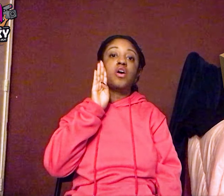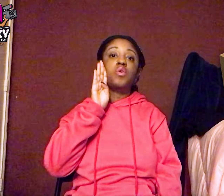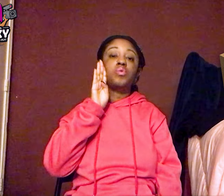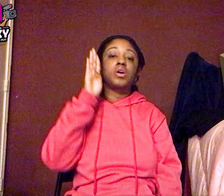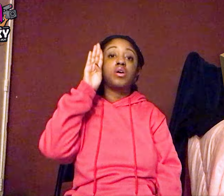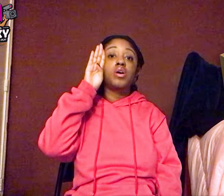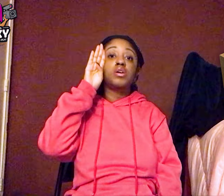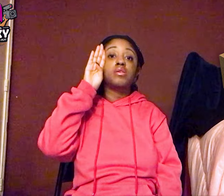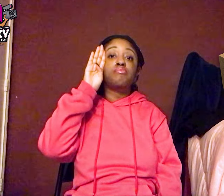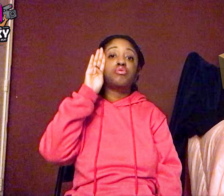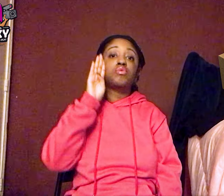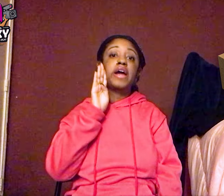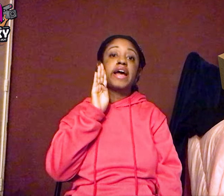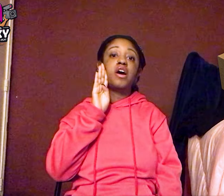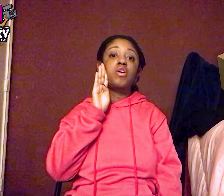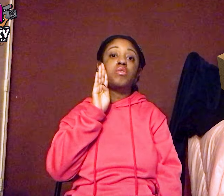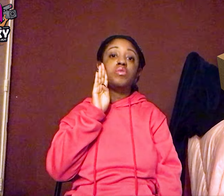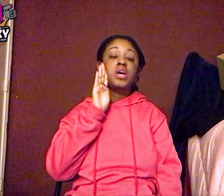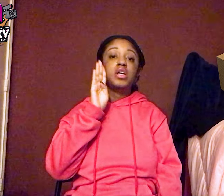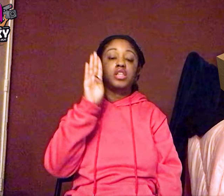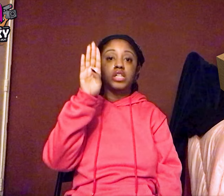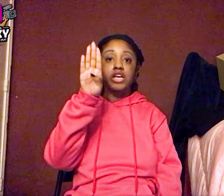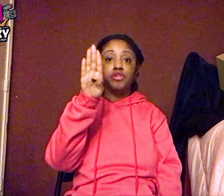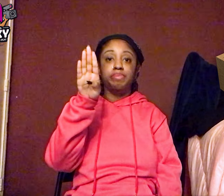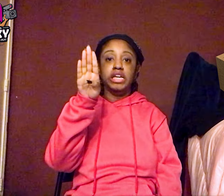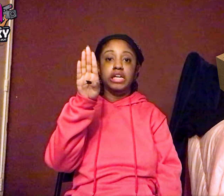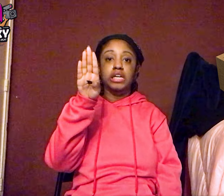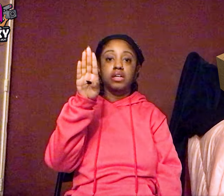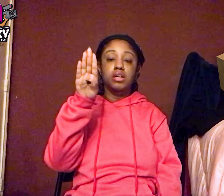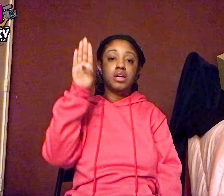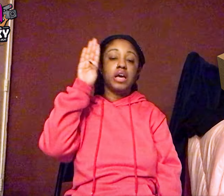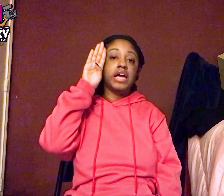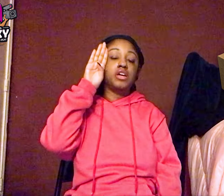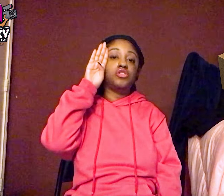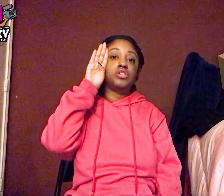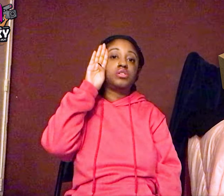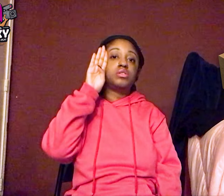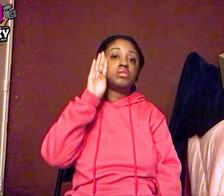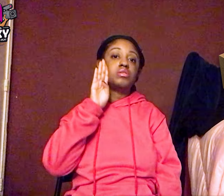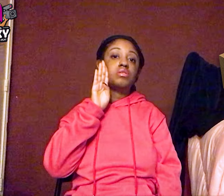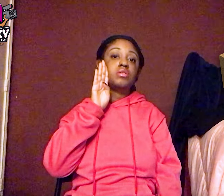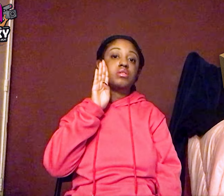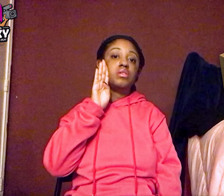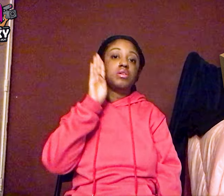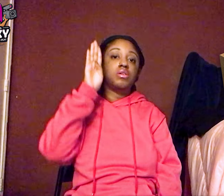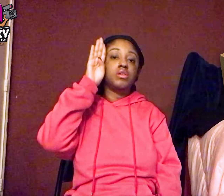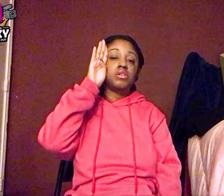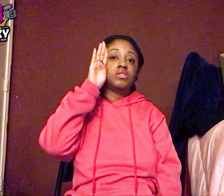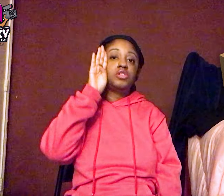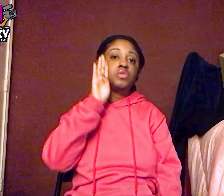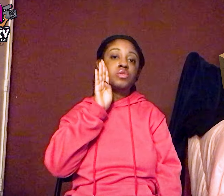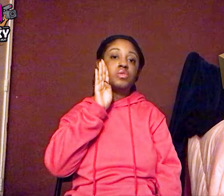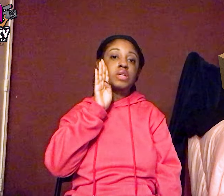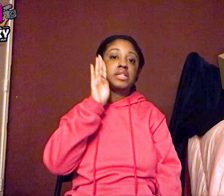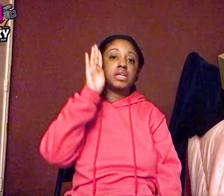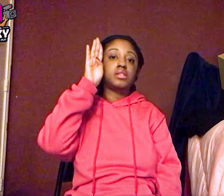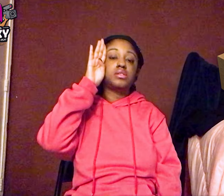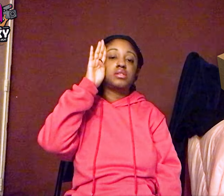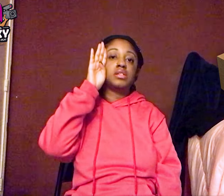Brown. Brown. The letter B, and you just do like this. Slide